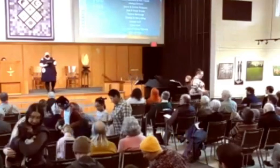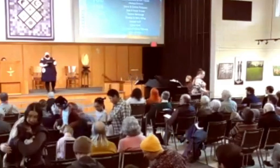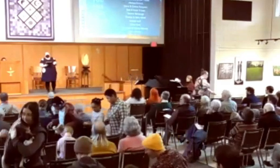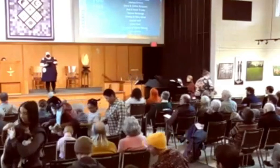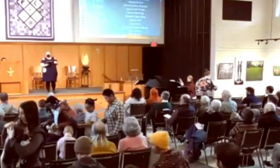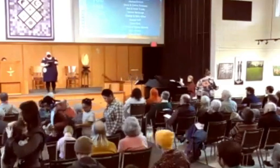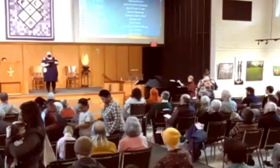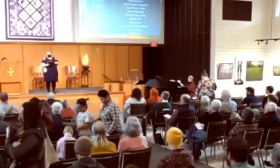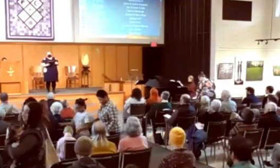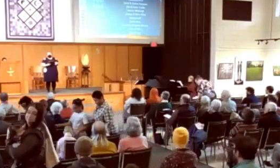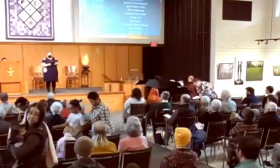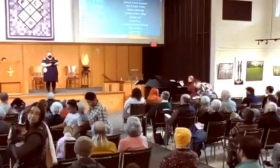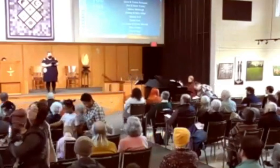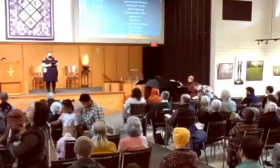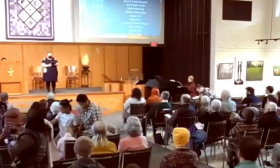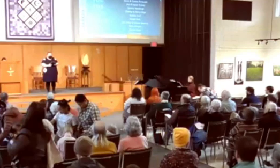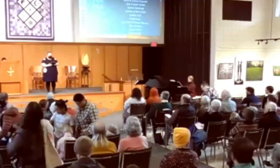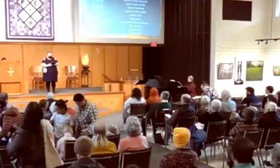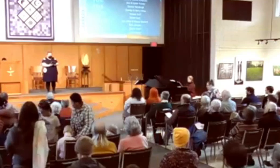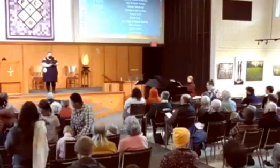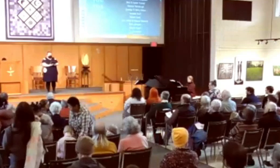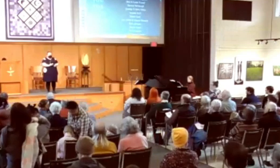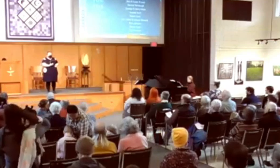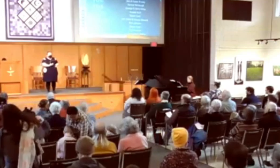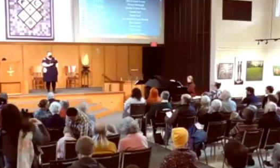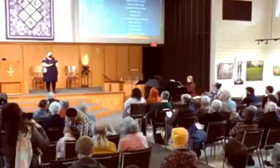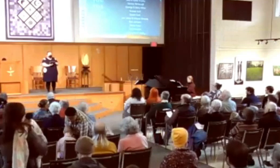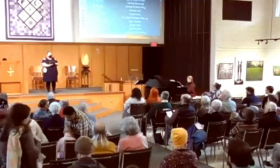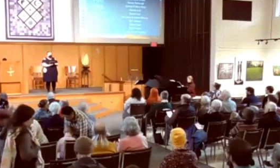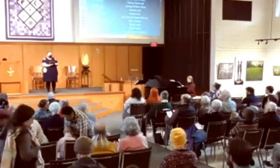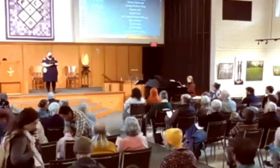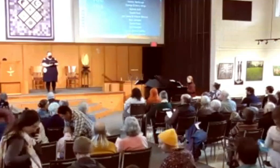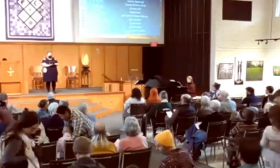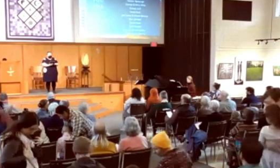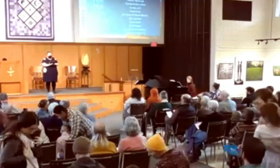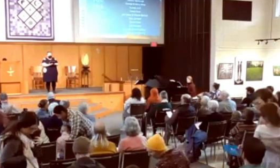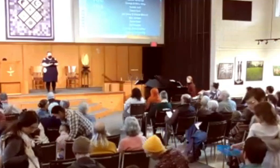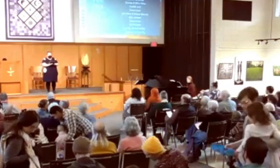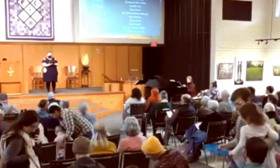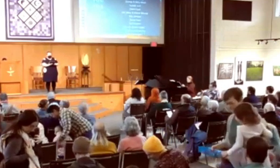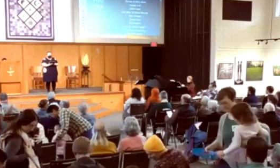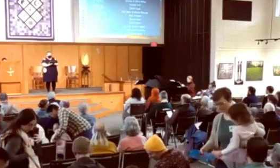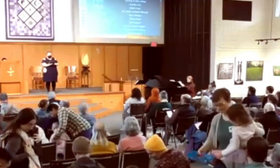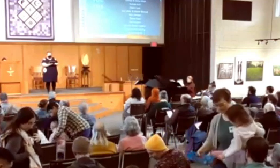Morning, everyone. Our opening words are titled Home.